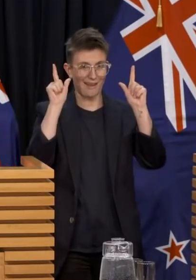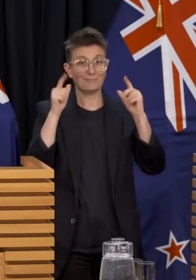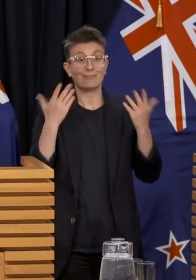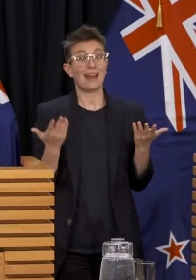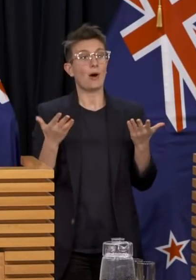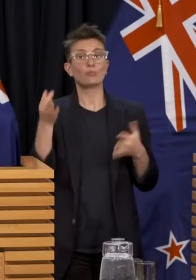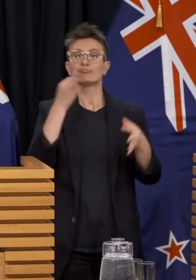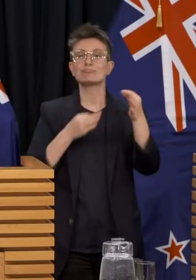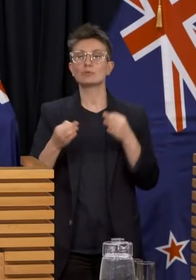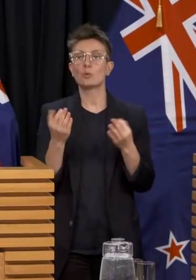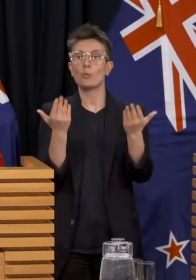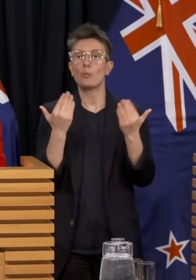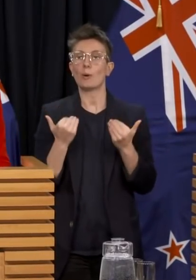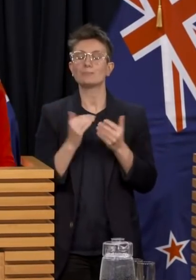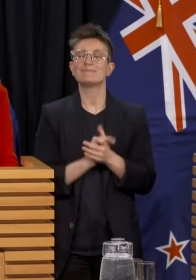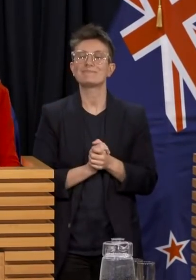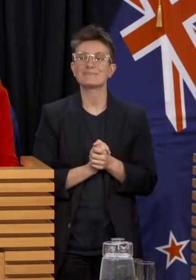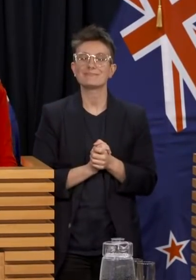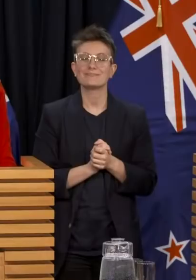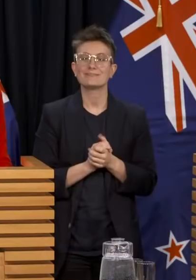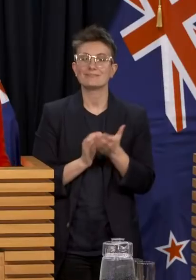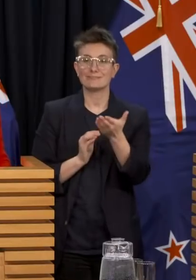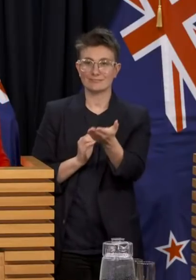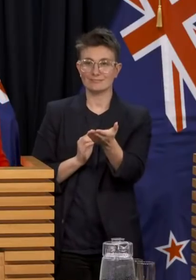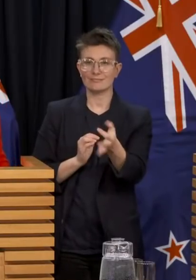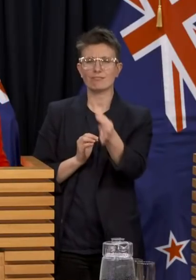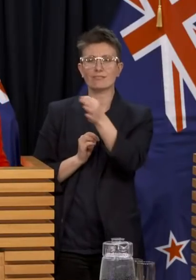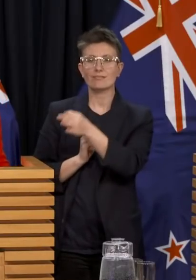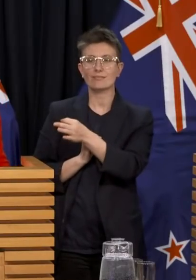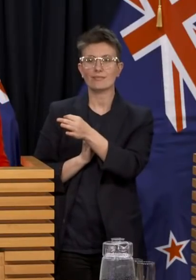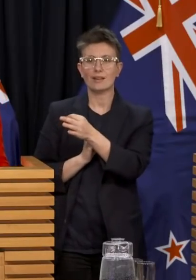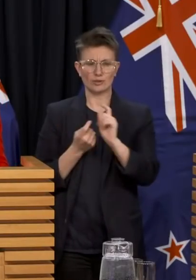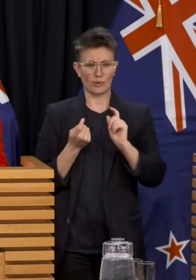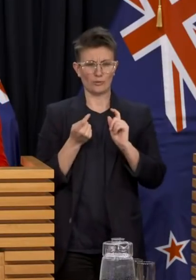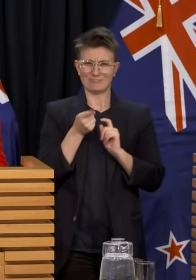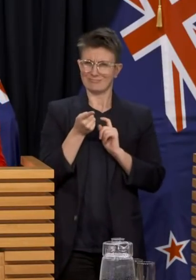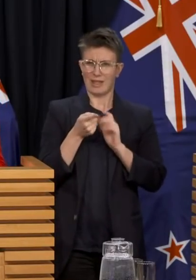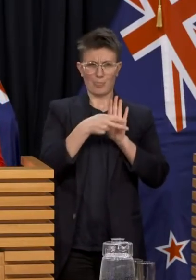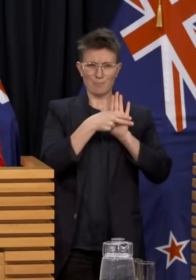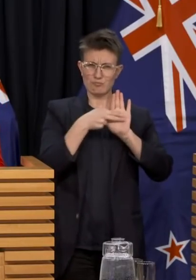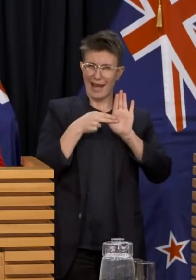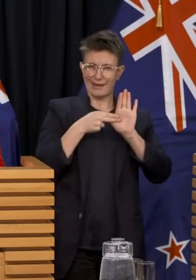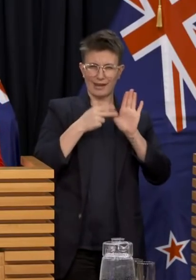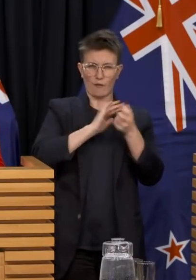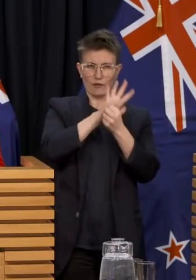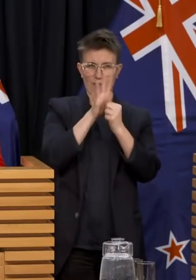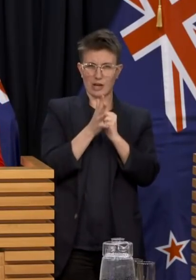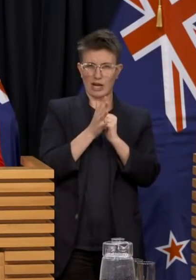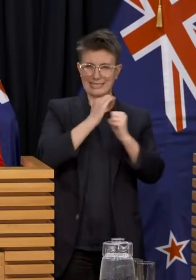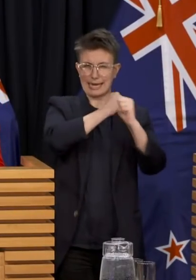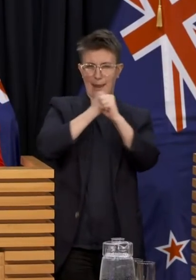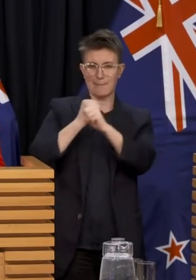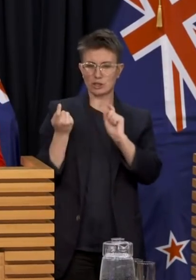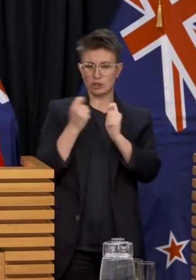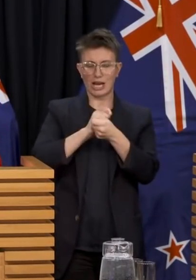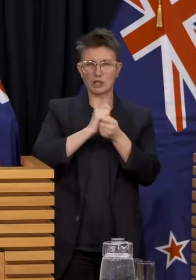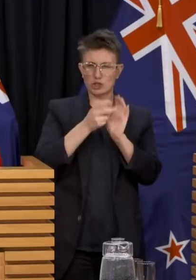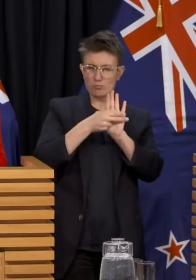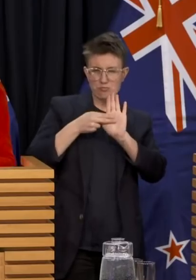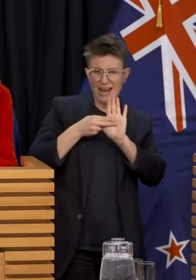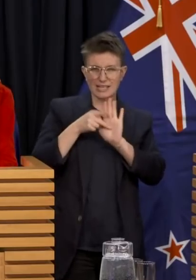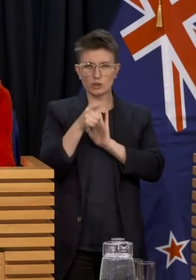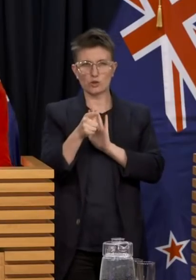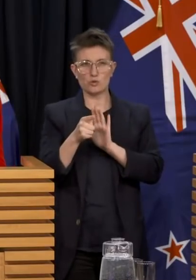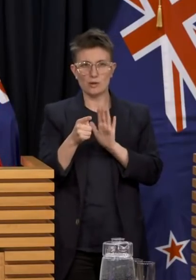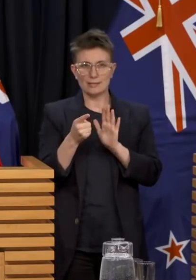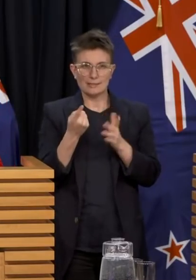Minister of Health. Jason. Just on the change in the branding to Be Ready, is that a reflection on the fact that Kiwis are now a little bit more complacent? Yeah,